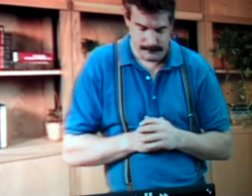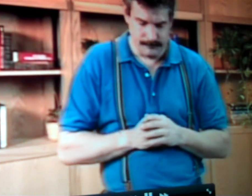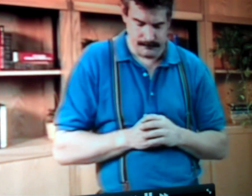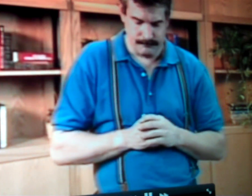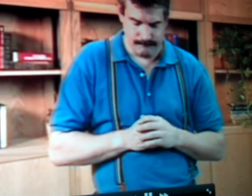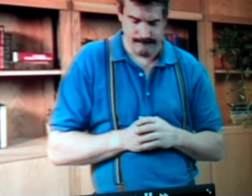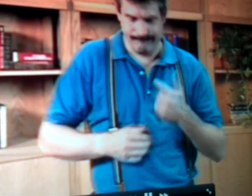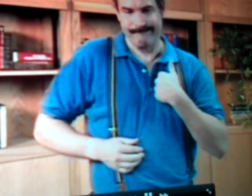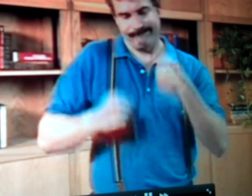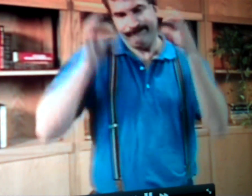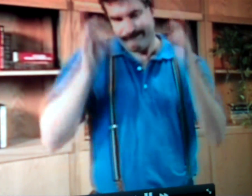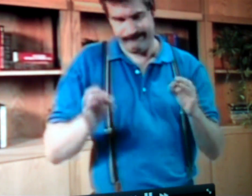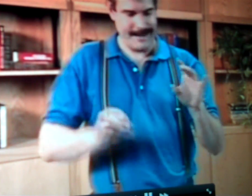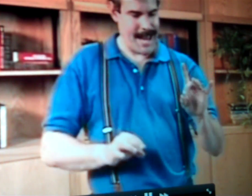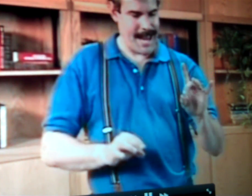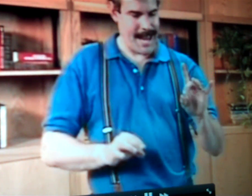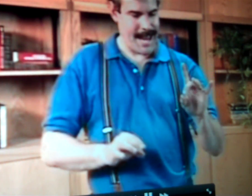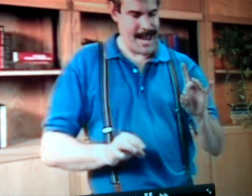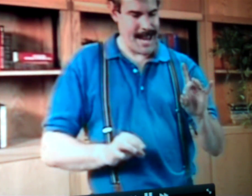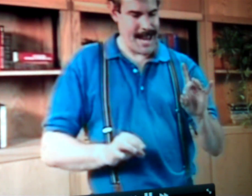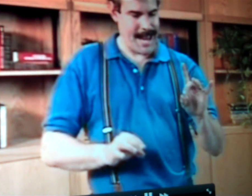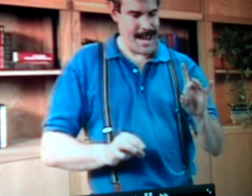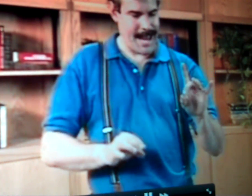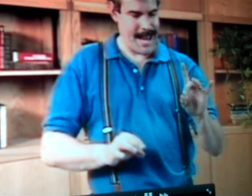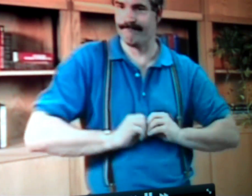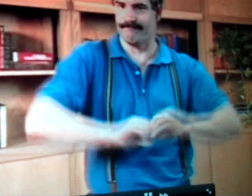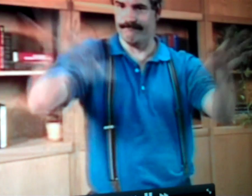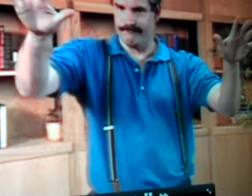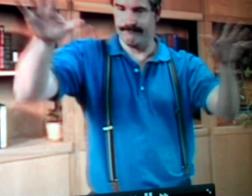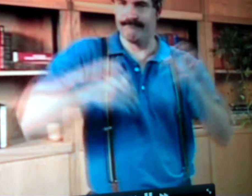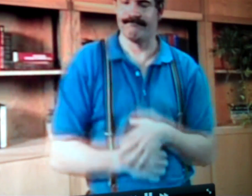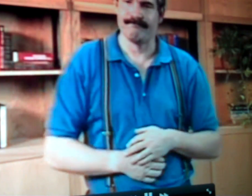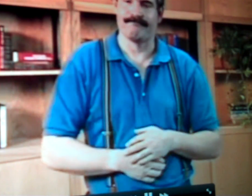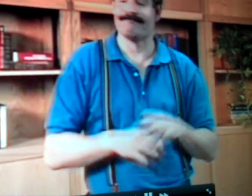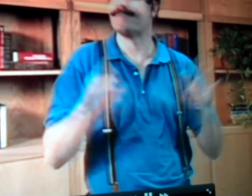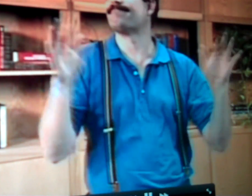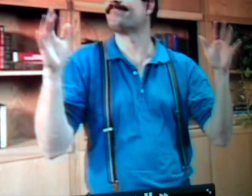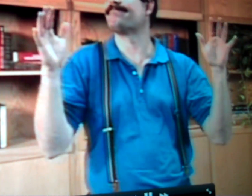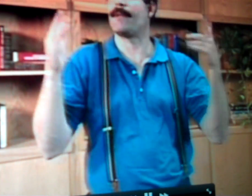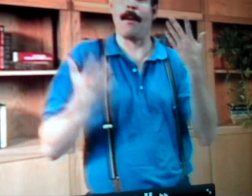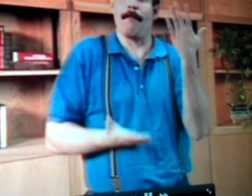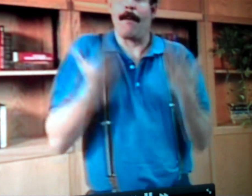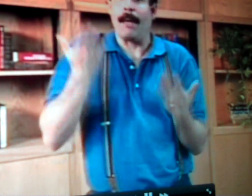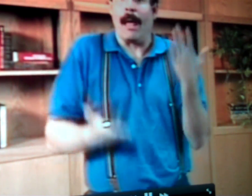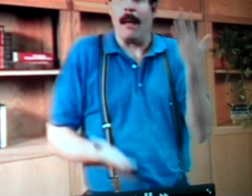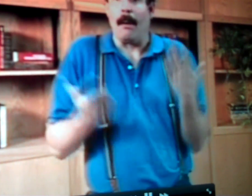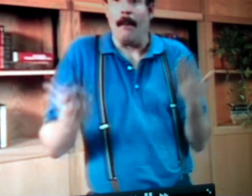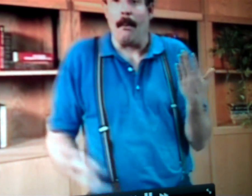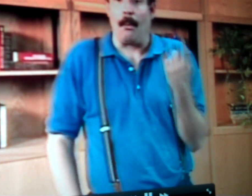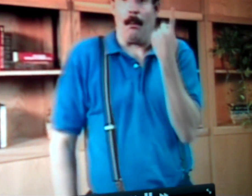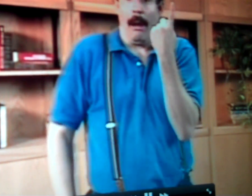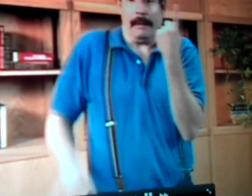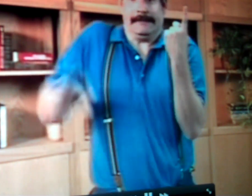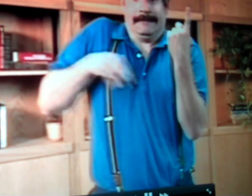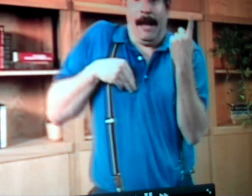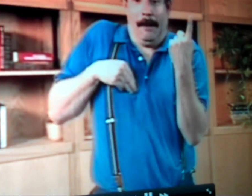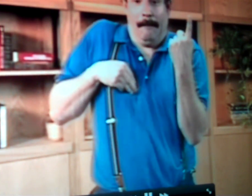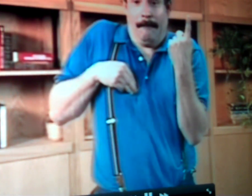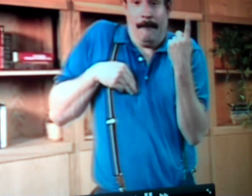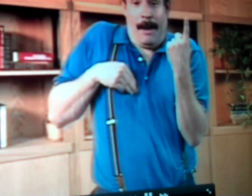experience for me, and I really felt independent. I applied to 8 different schools, and